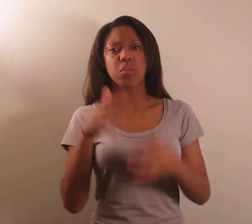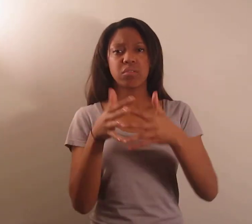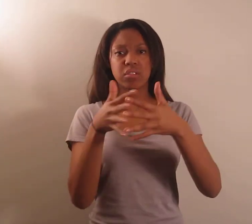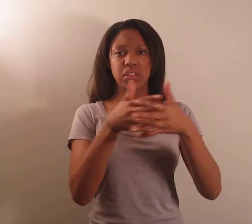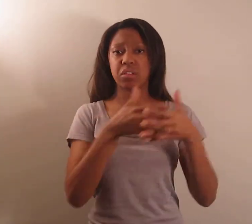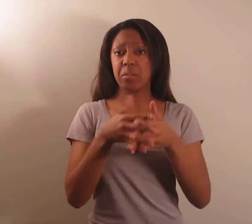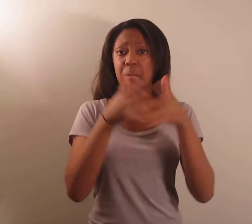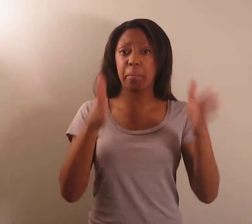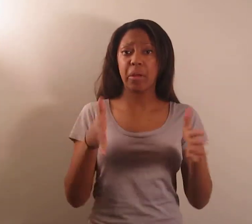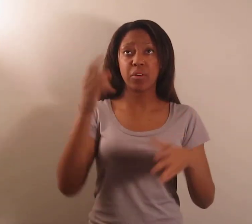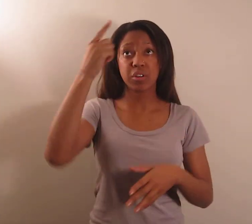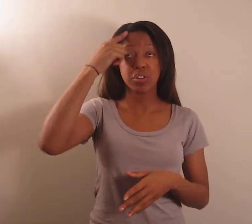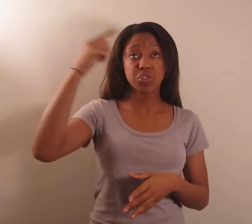work.